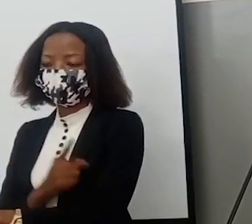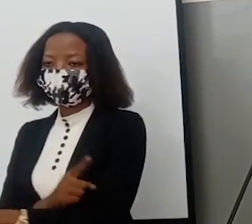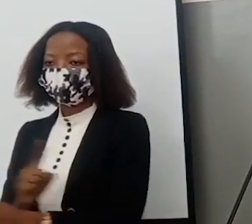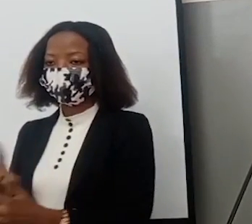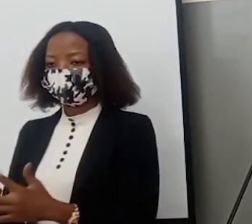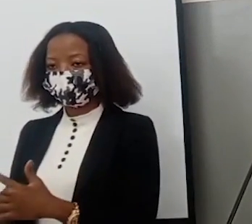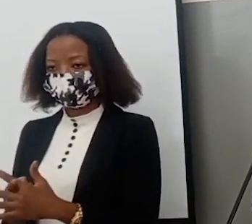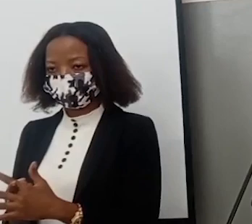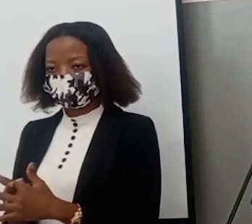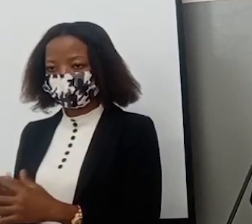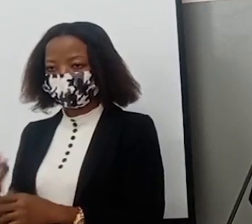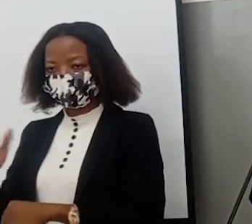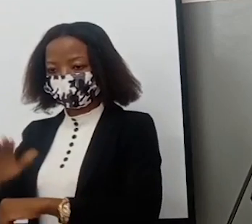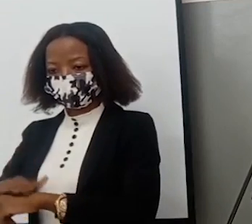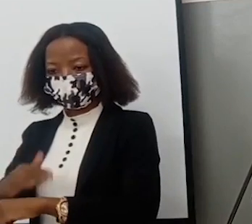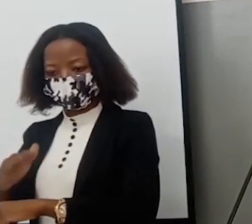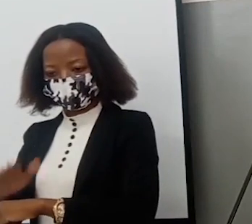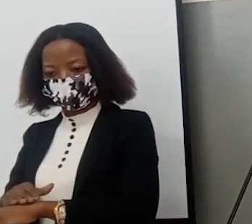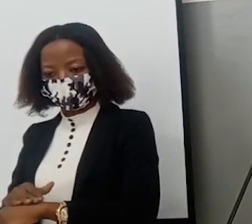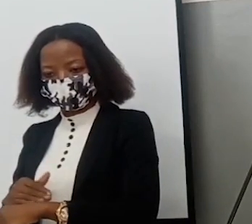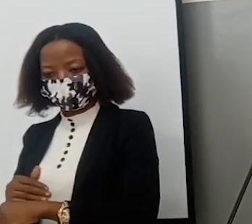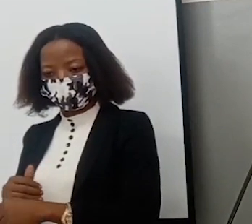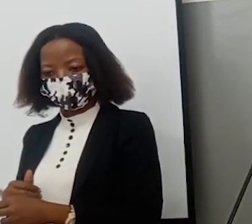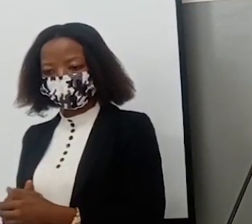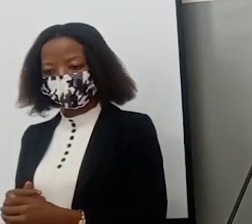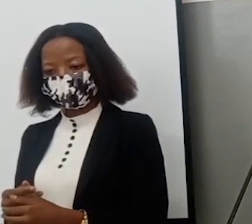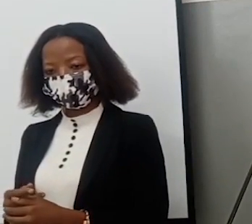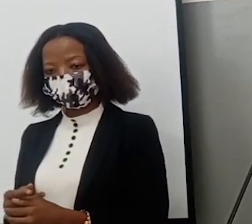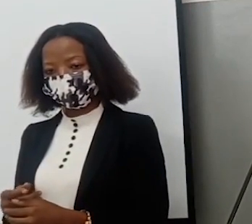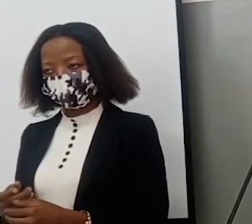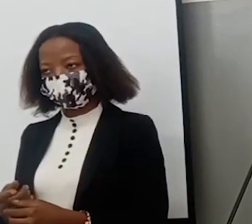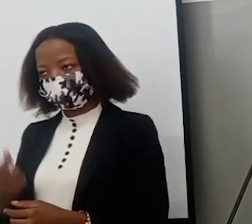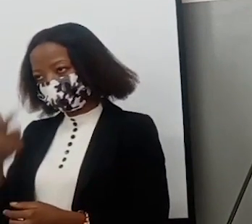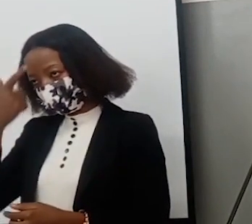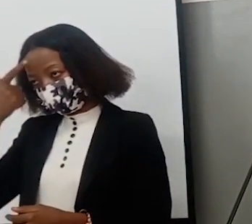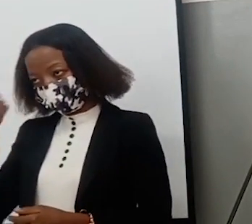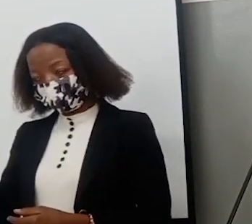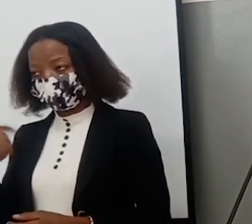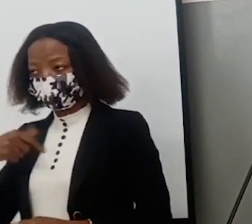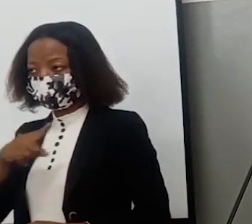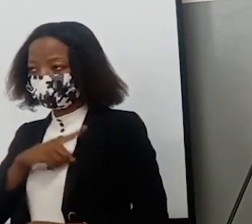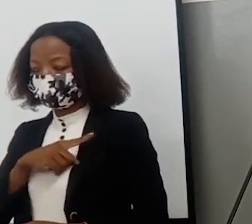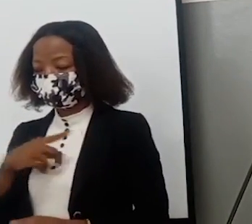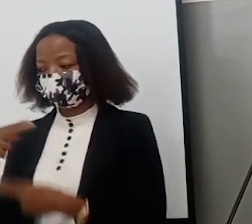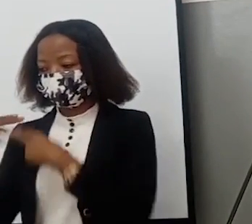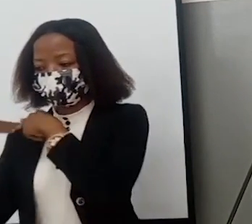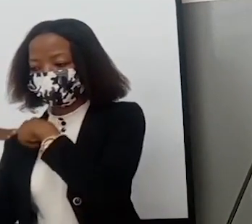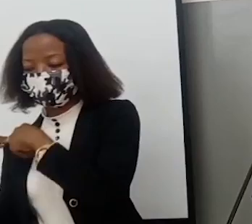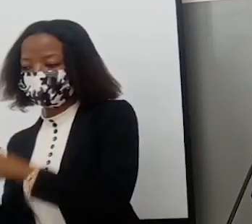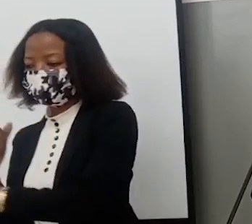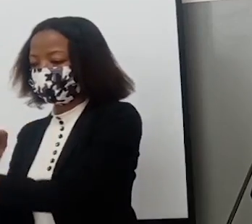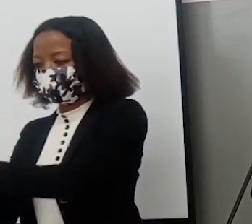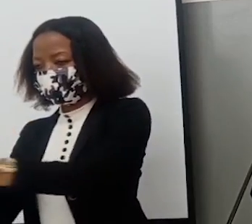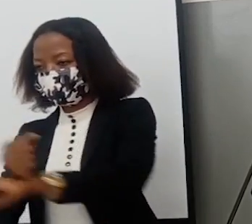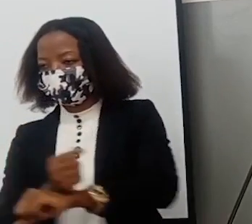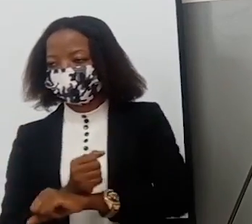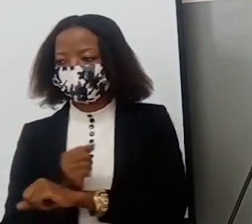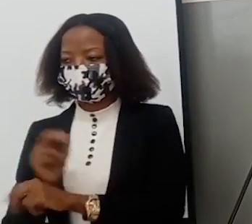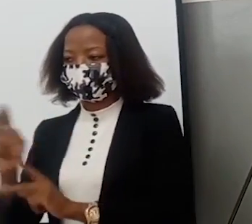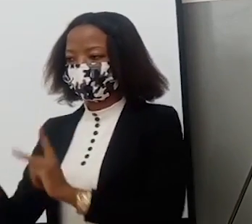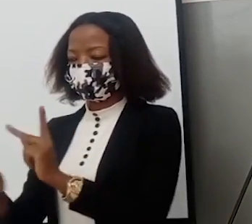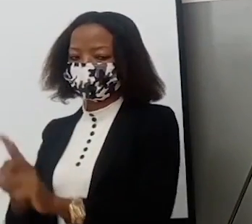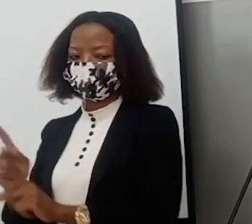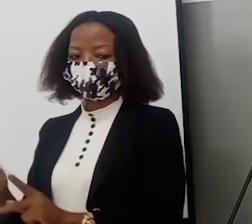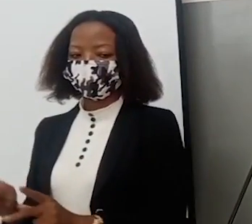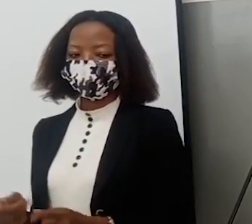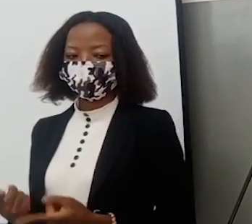call on reciprocity, because for all of us, it is our responsibility to protect our people.